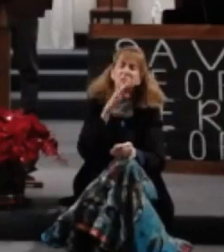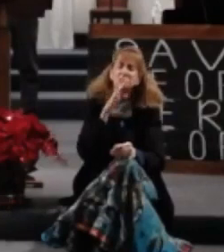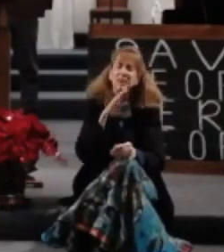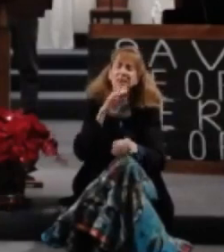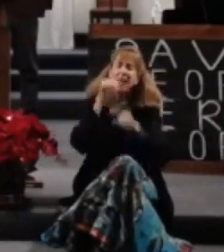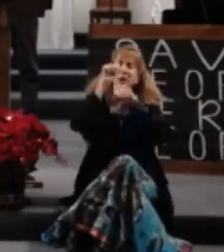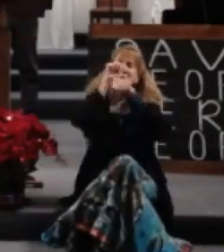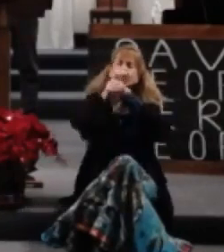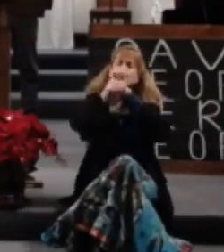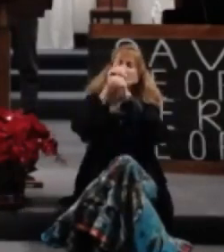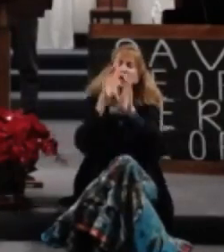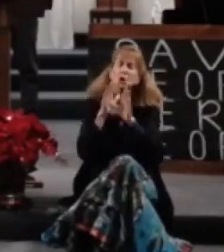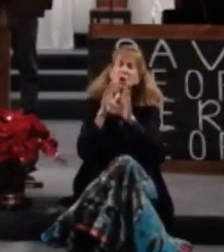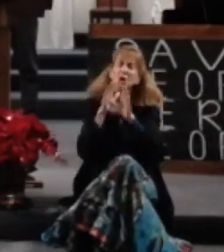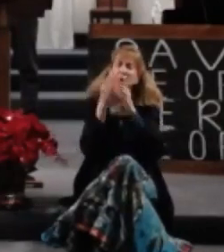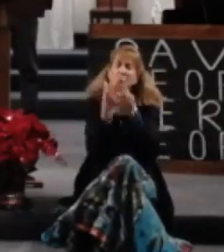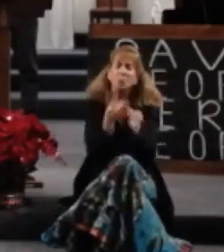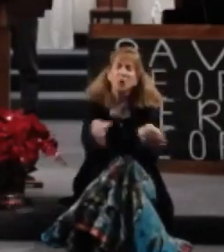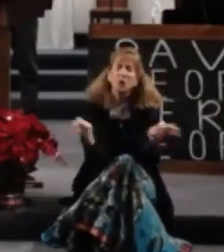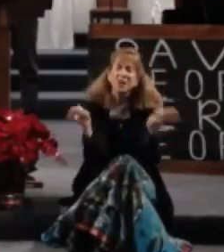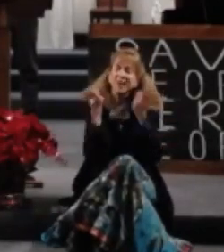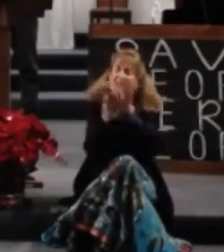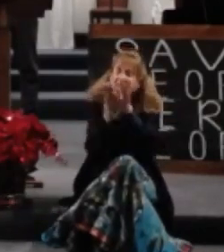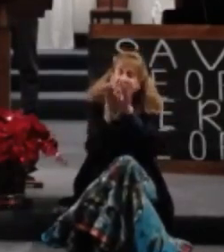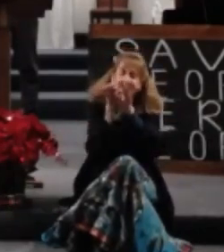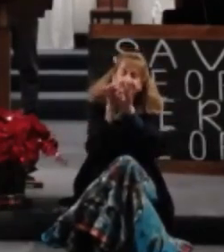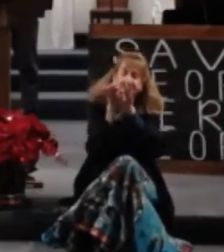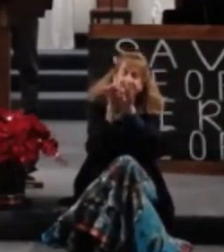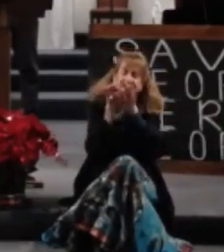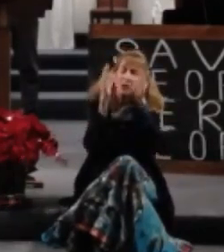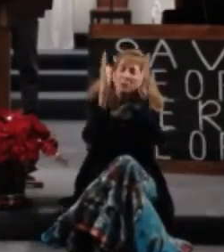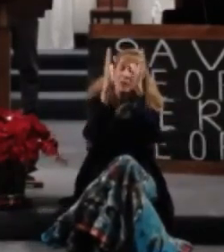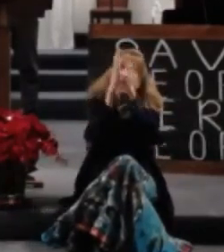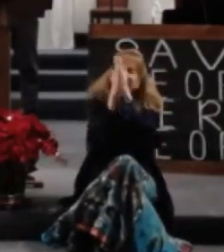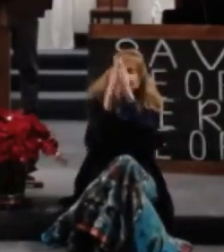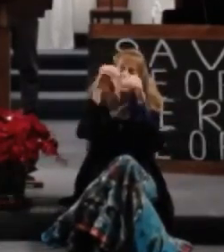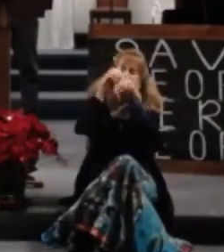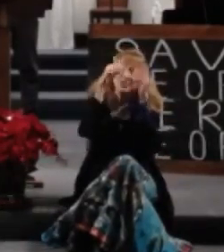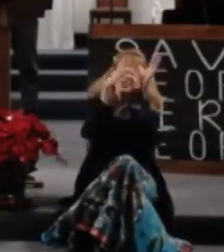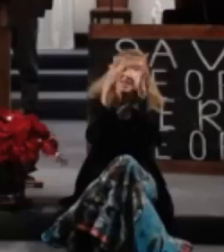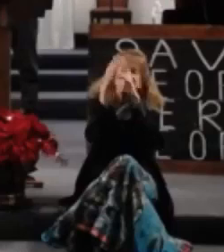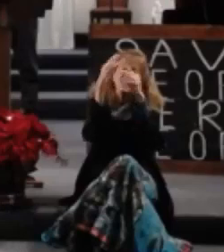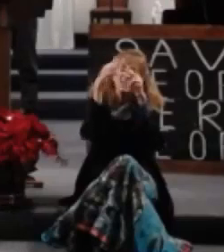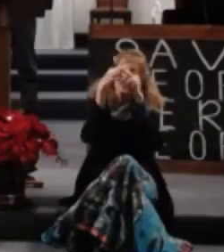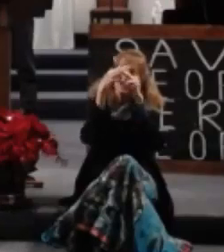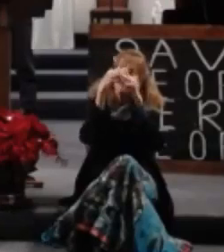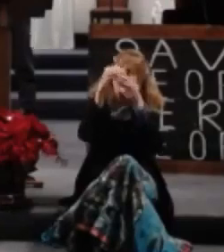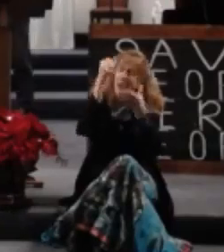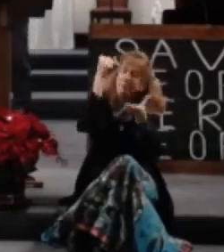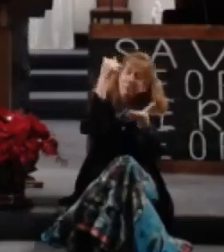workmanship that is worthy. We ask this in Jesus' name. Amen.